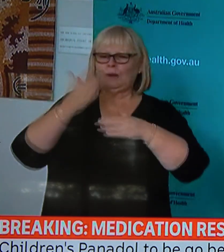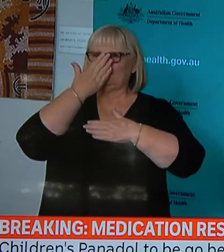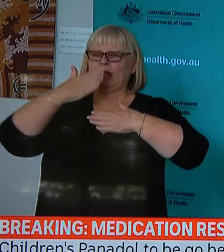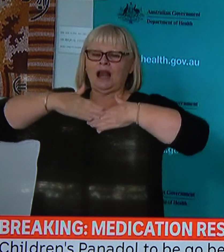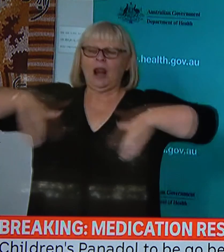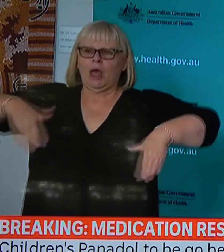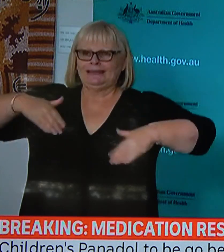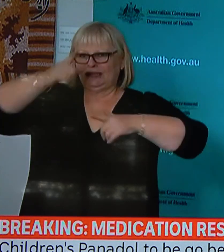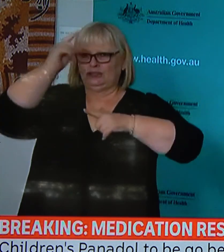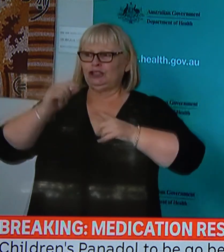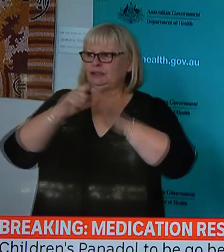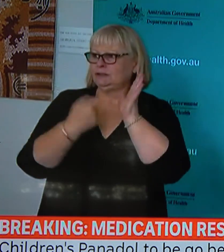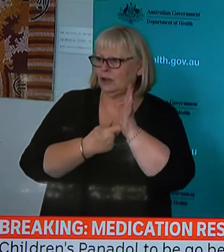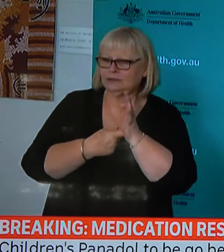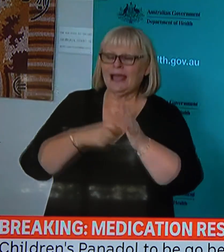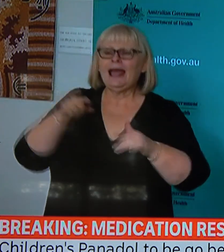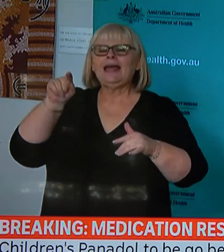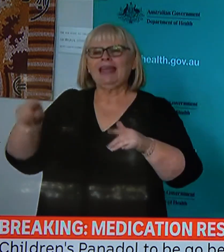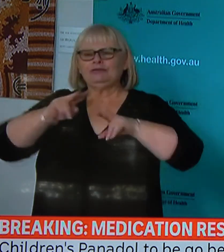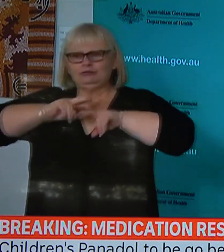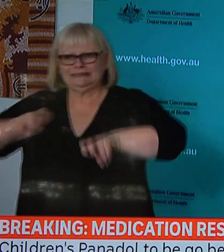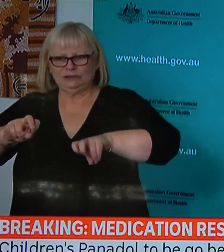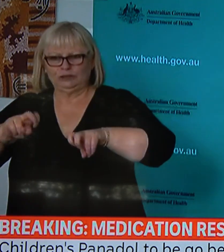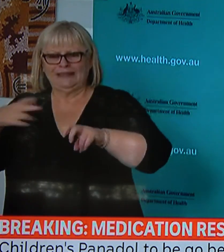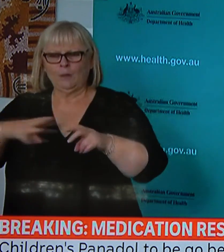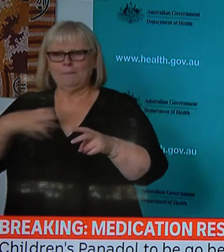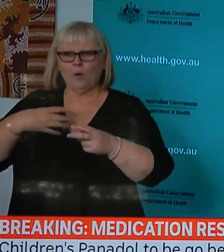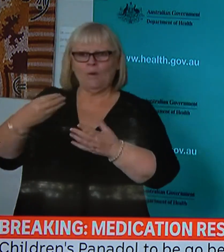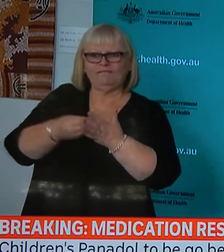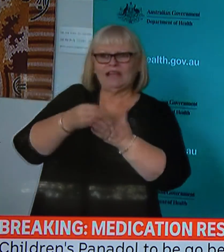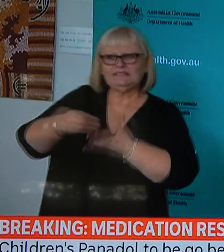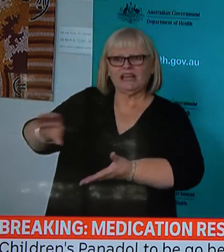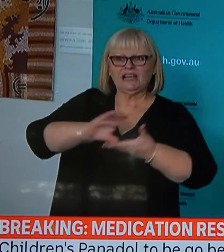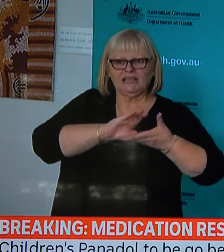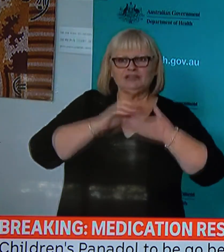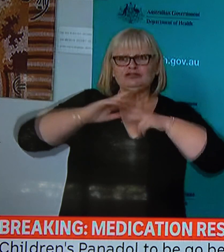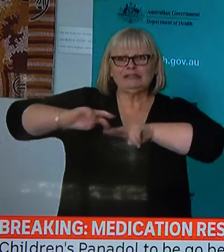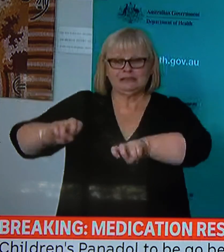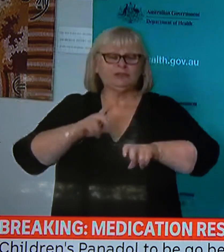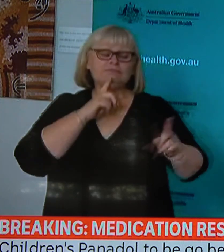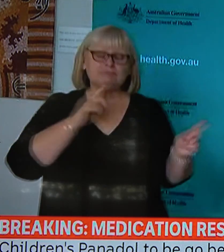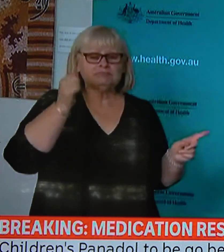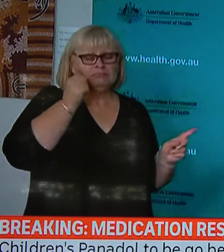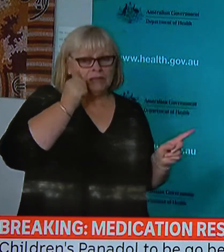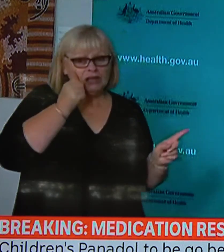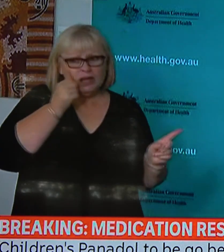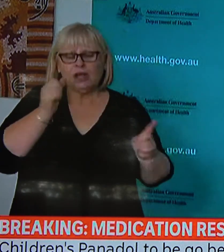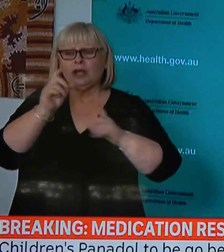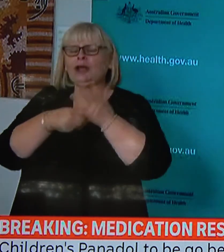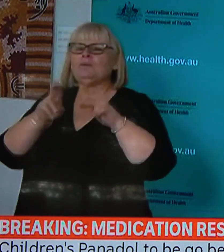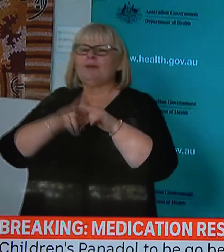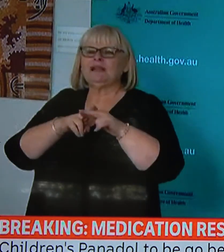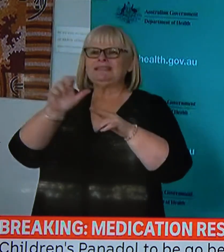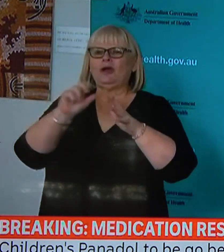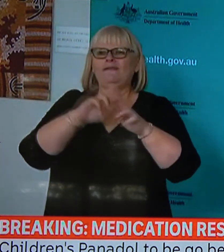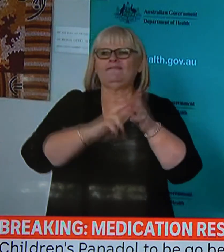COVID-19. They're begging for federal government funding. Is that something that will be considered? So I'm aware of Professor